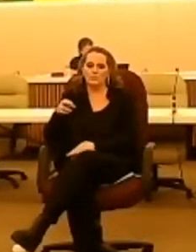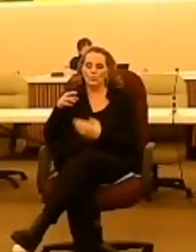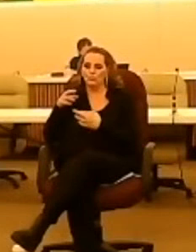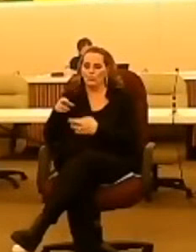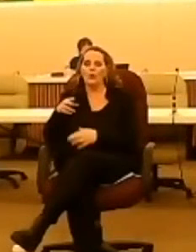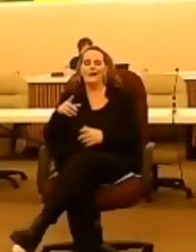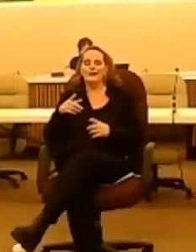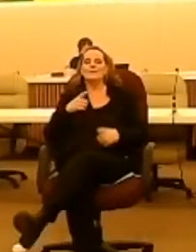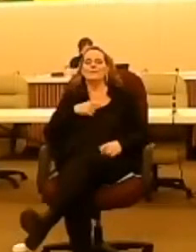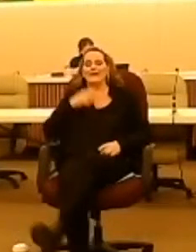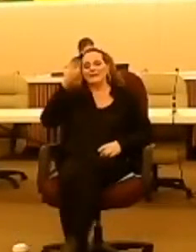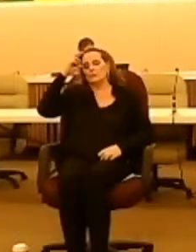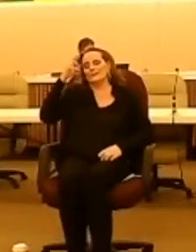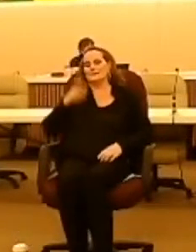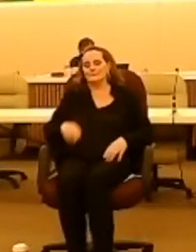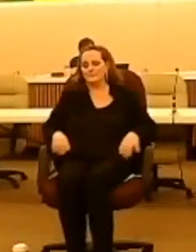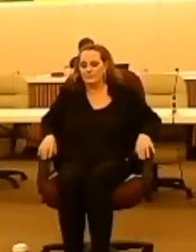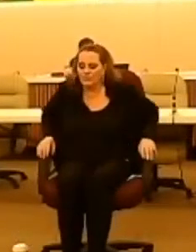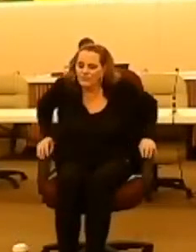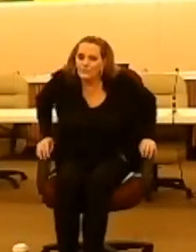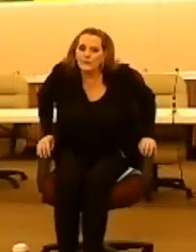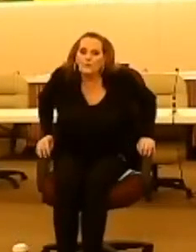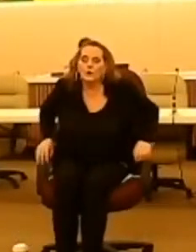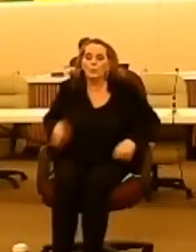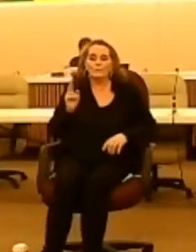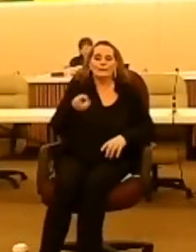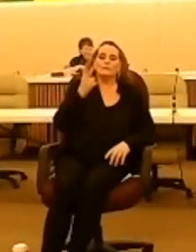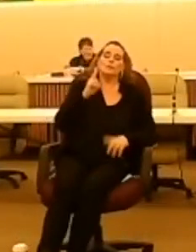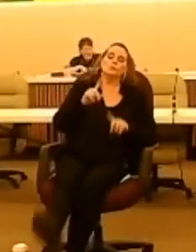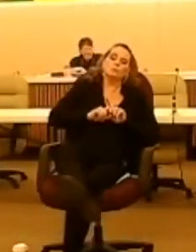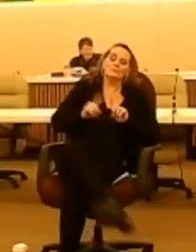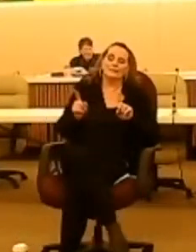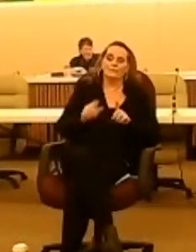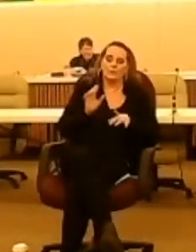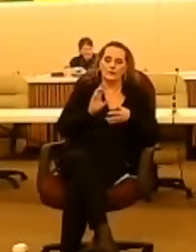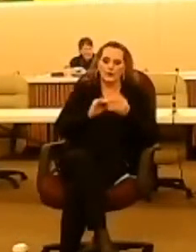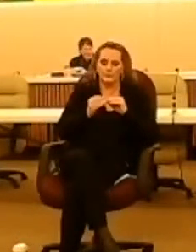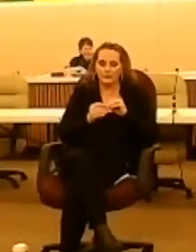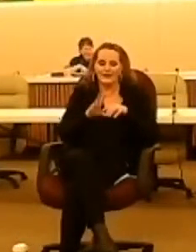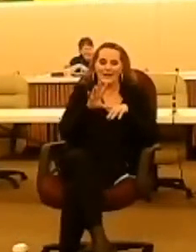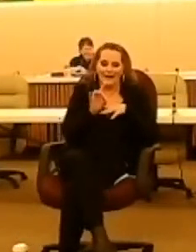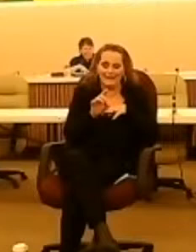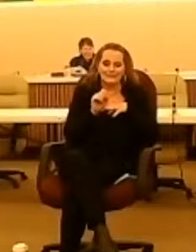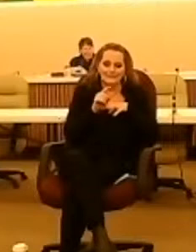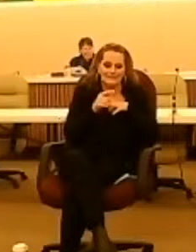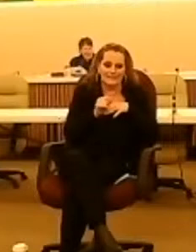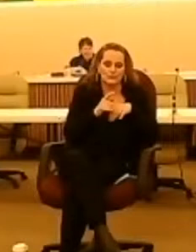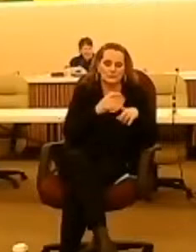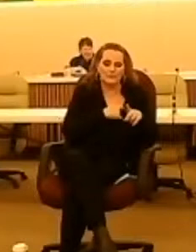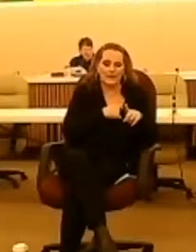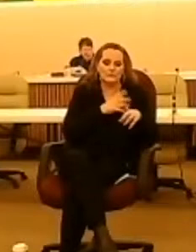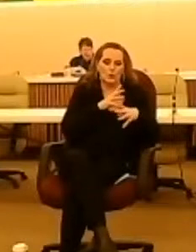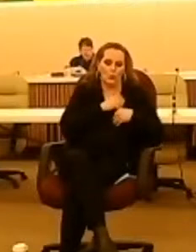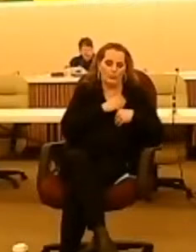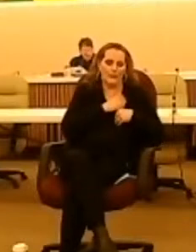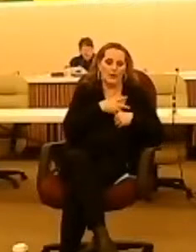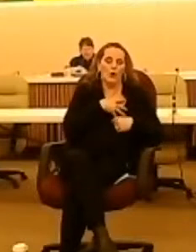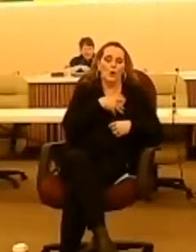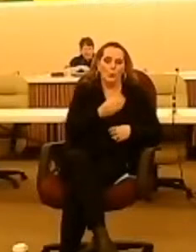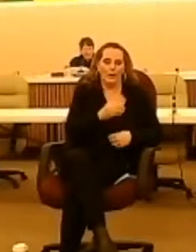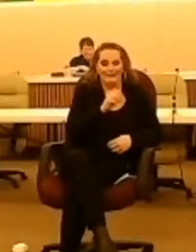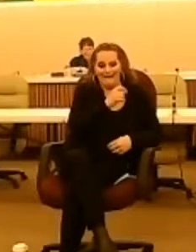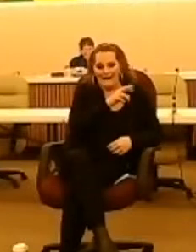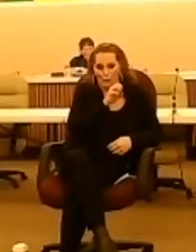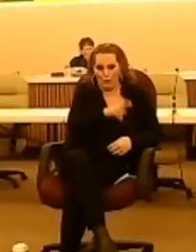that's why when you get the 2 different numbers, the 8 stations owned in the area, that's owned by White Arrow.